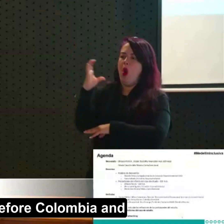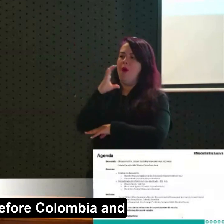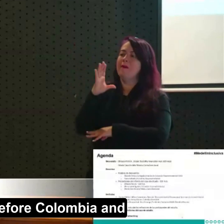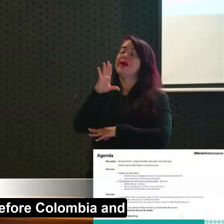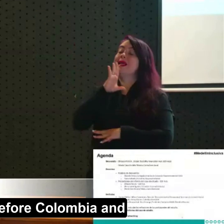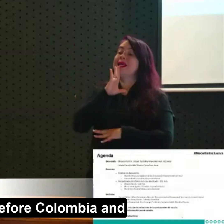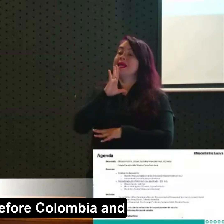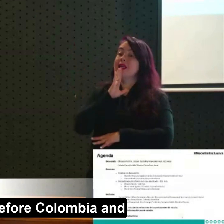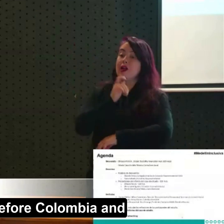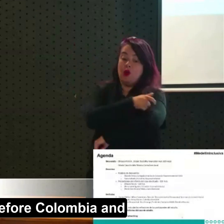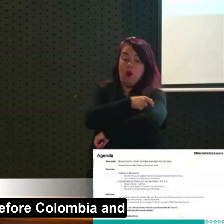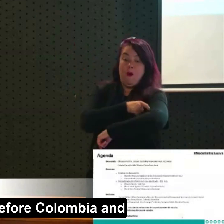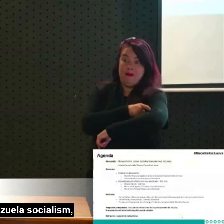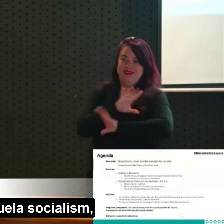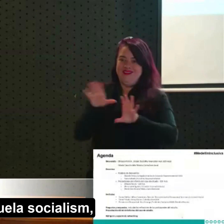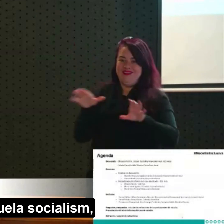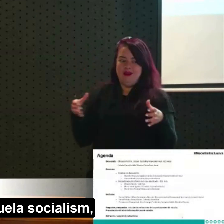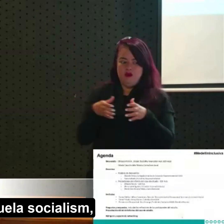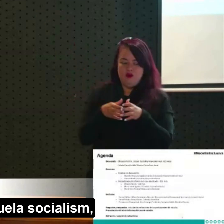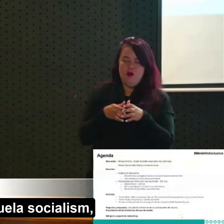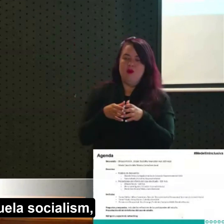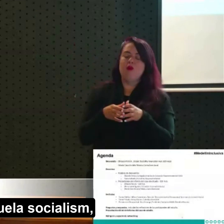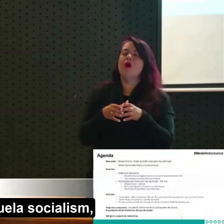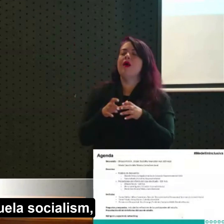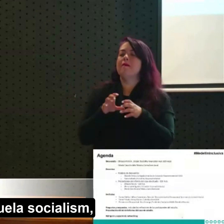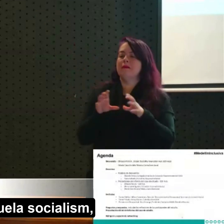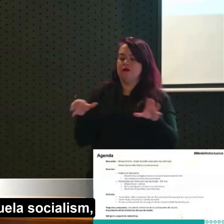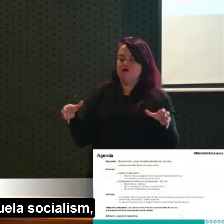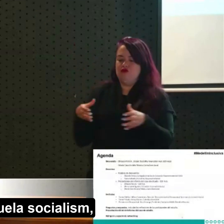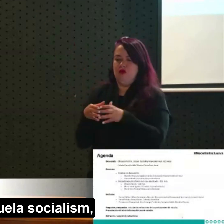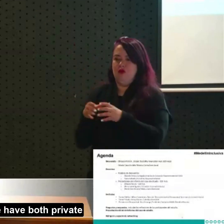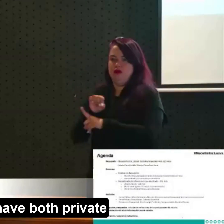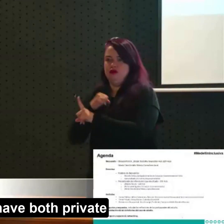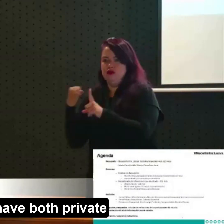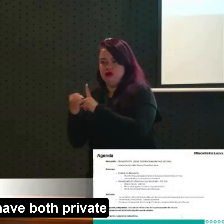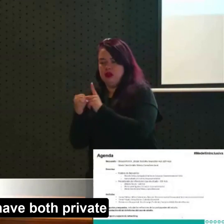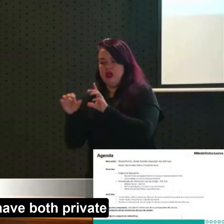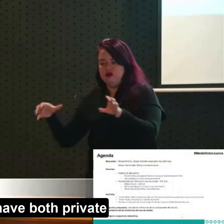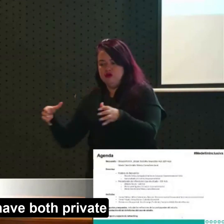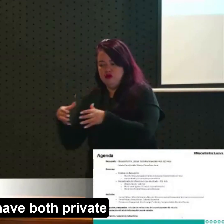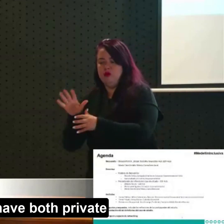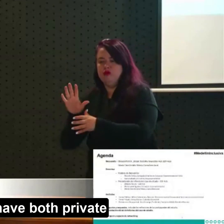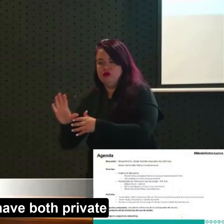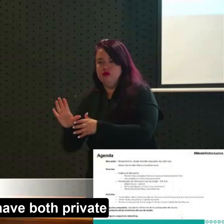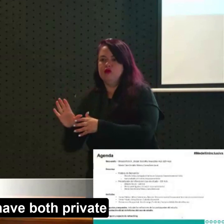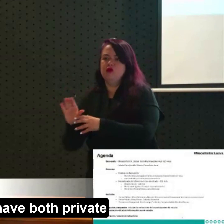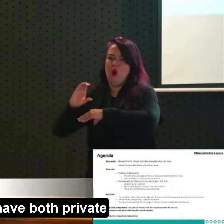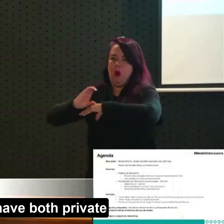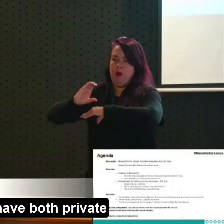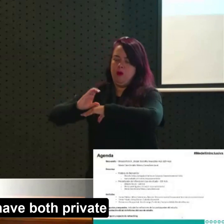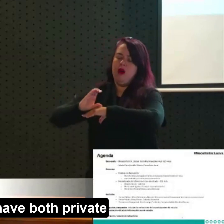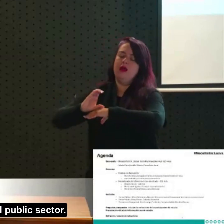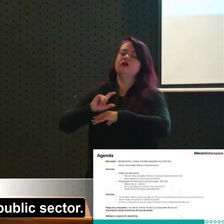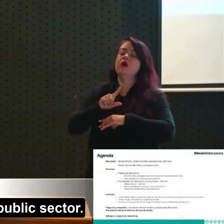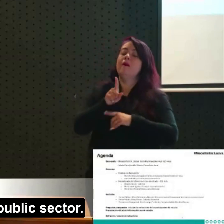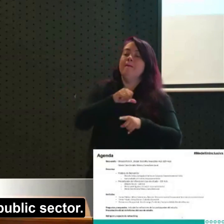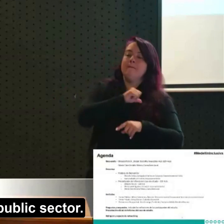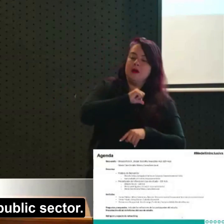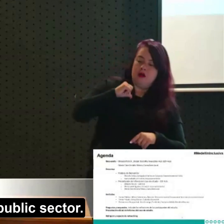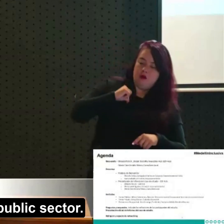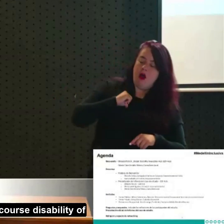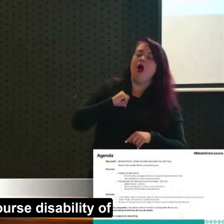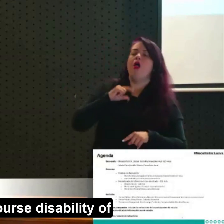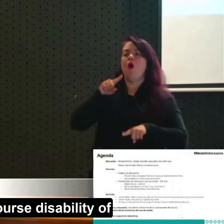before Colombia, and Corporación Social, Elcomite. And we have both private,